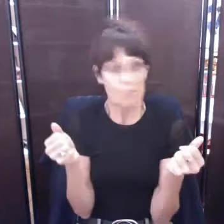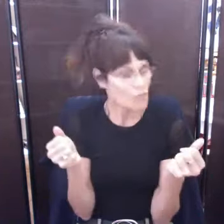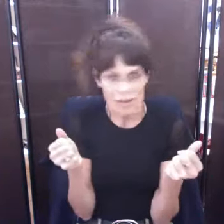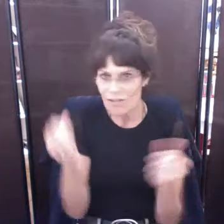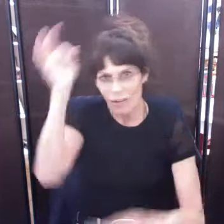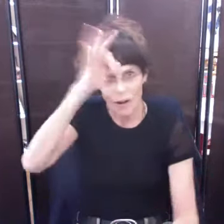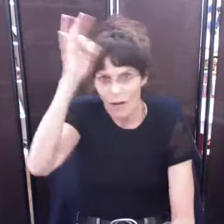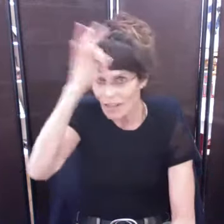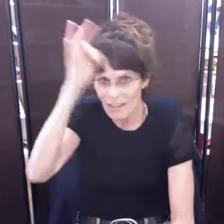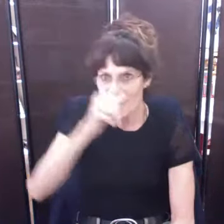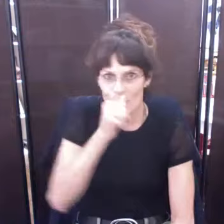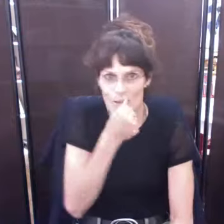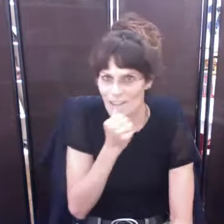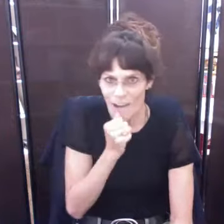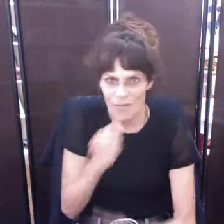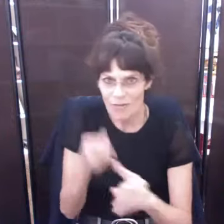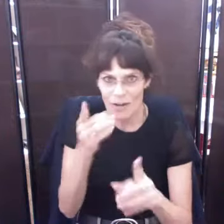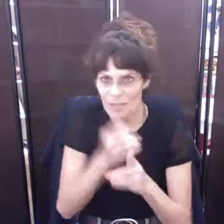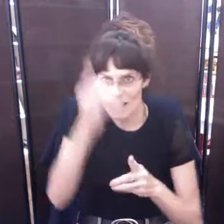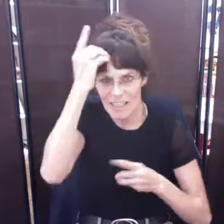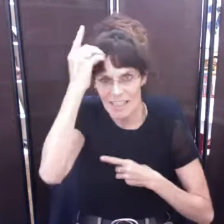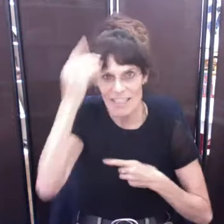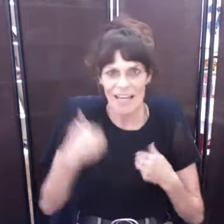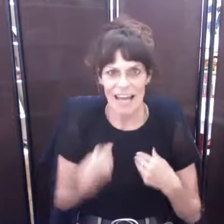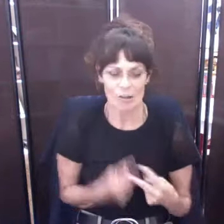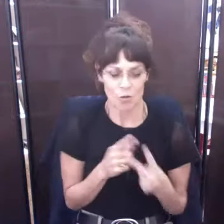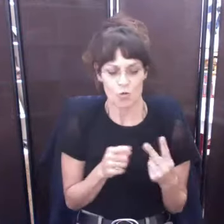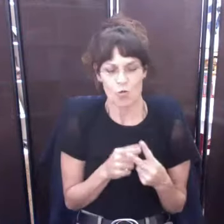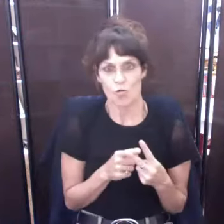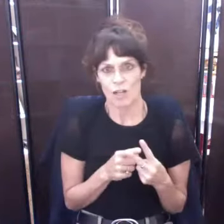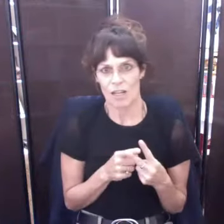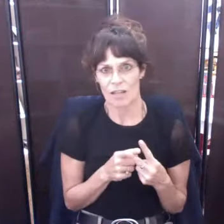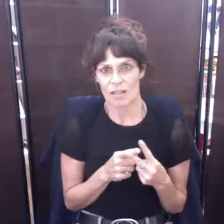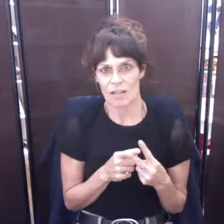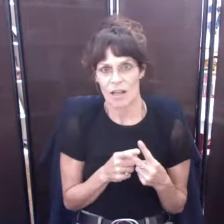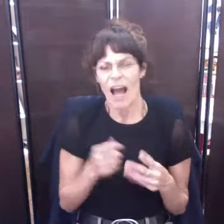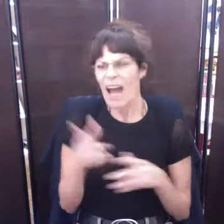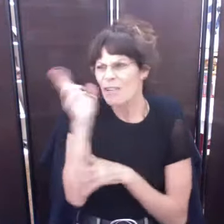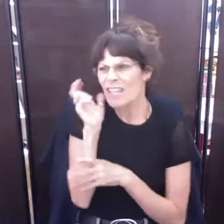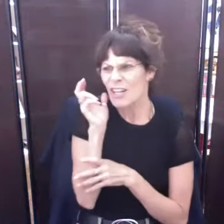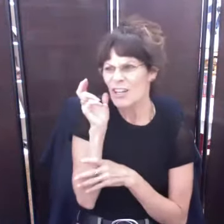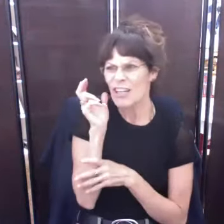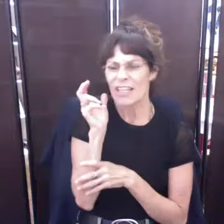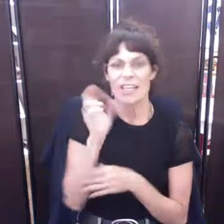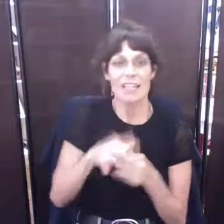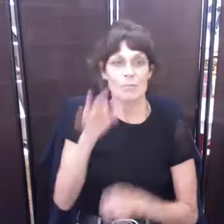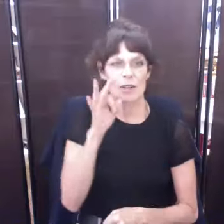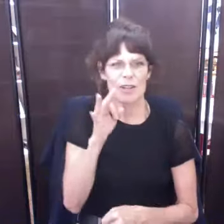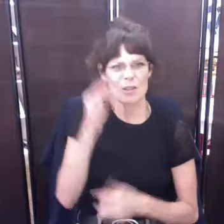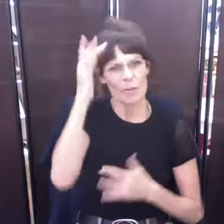I'm suffering from a disease that has a twofold nature. See, I was hearing things like I have a spiritual malady. So if I just